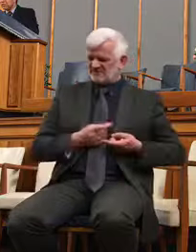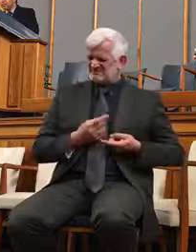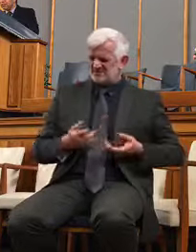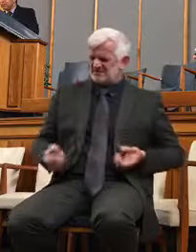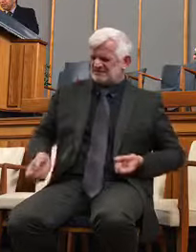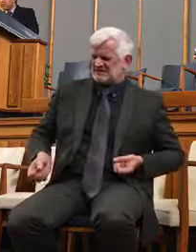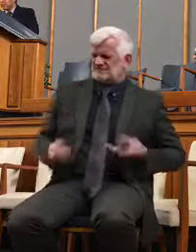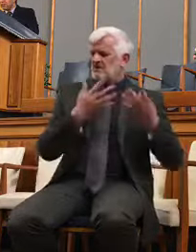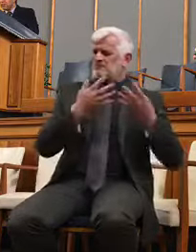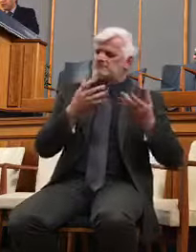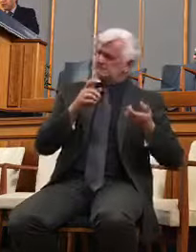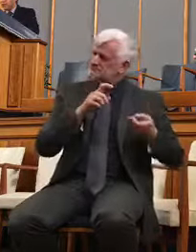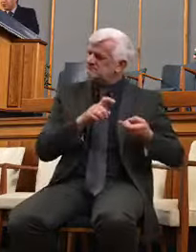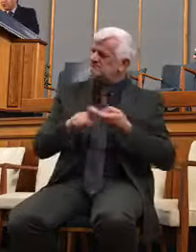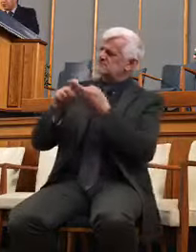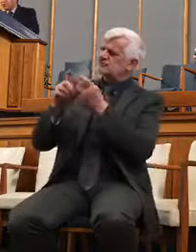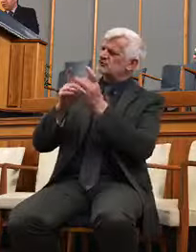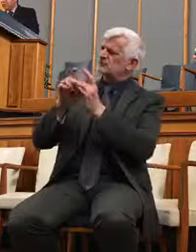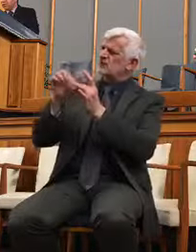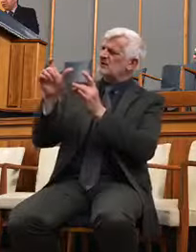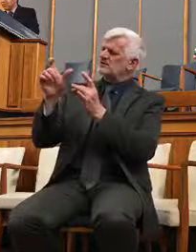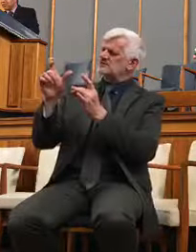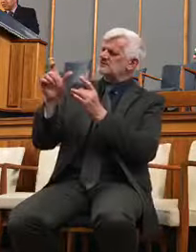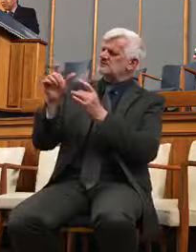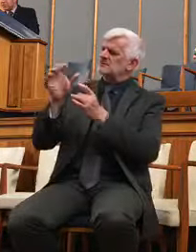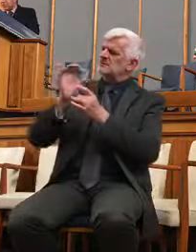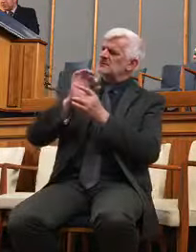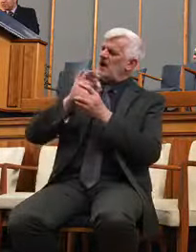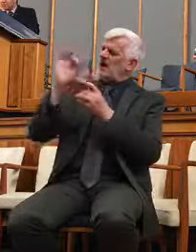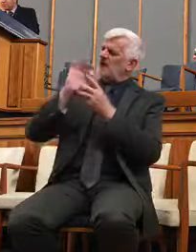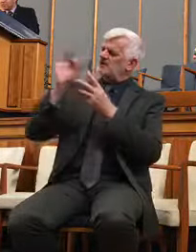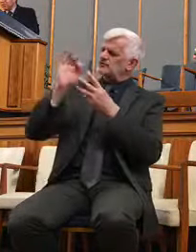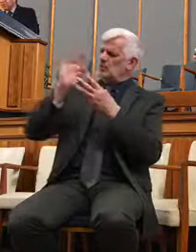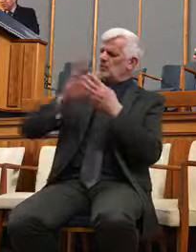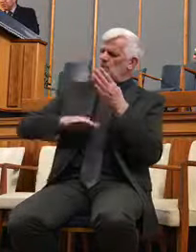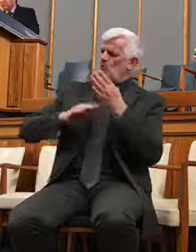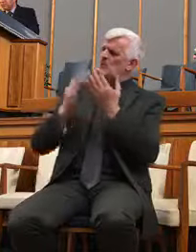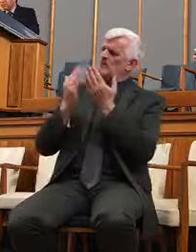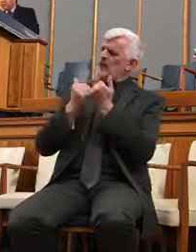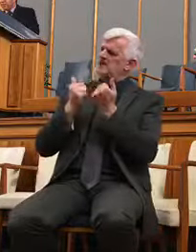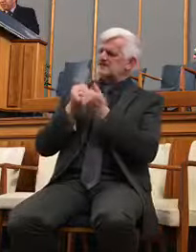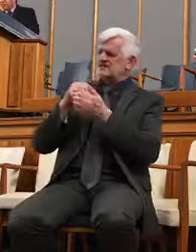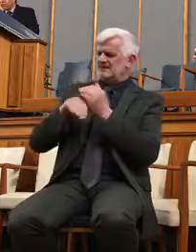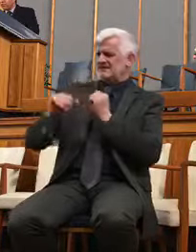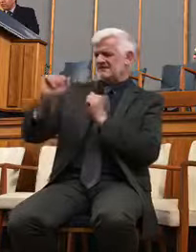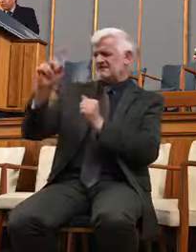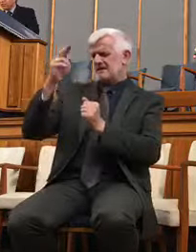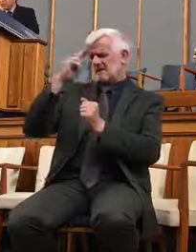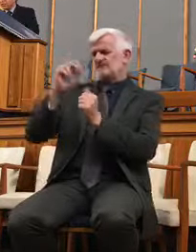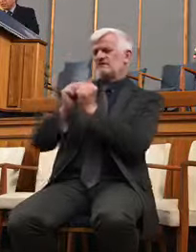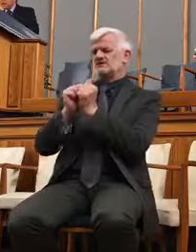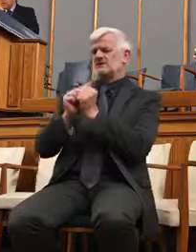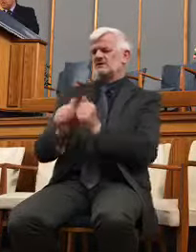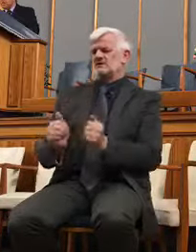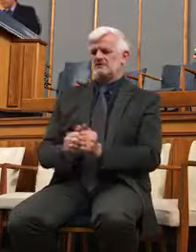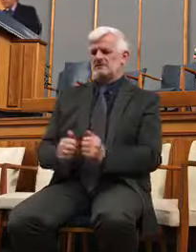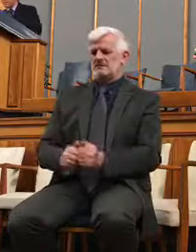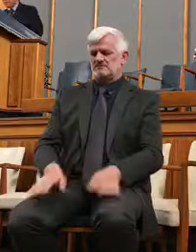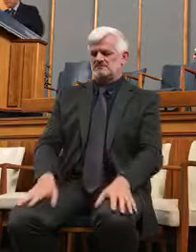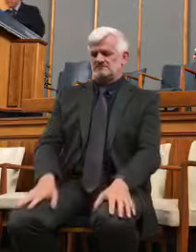and the finisher of our faith. We ask these blessings in his name and for his sake. Amen.